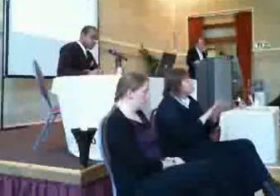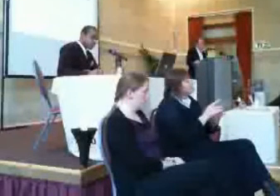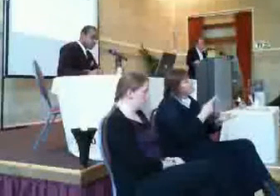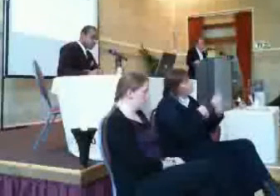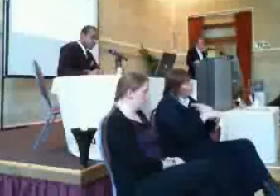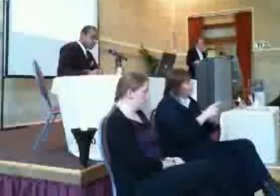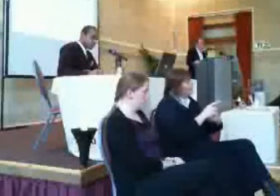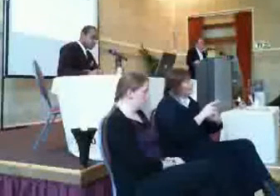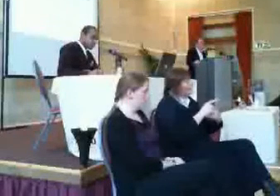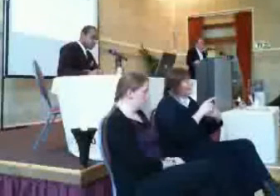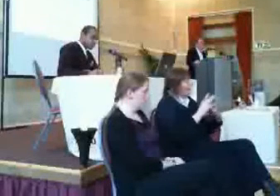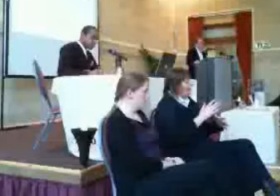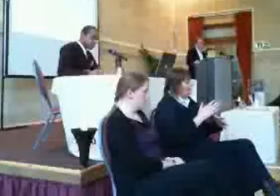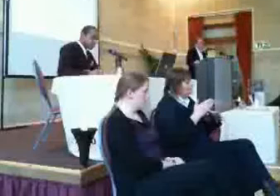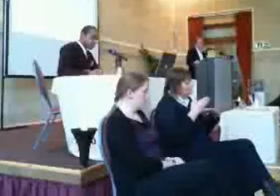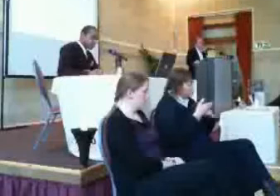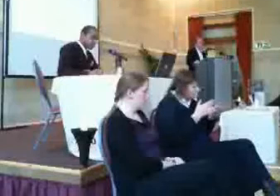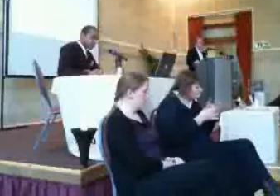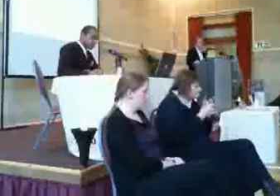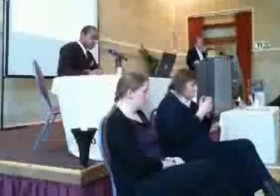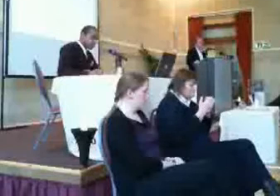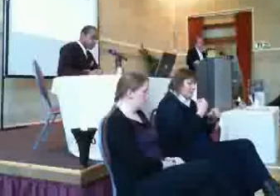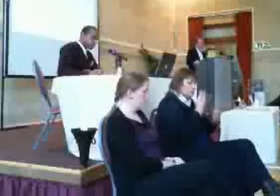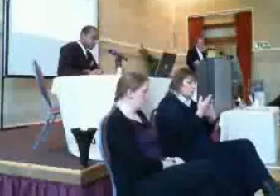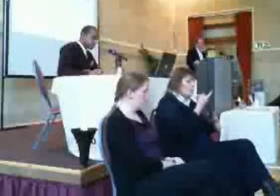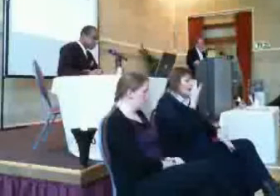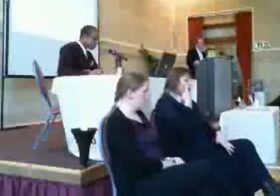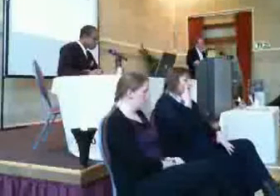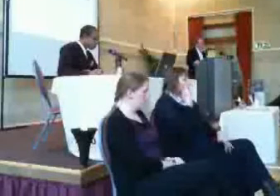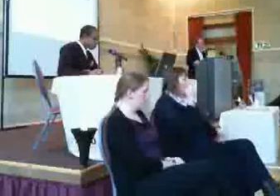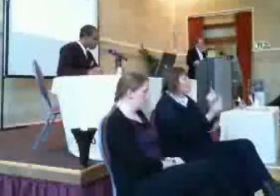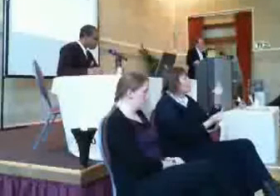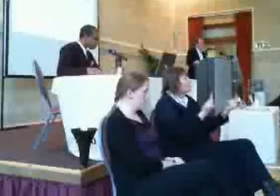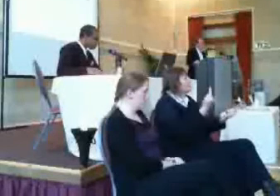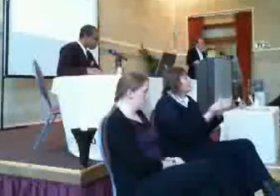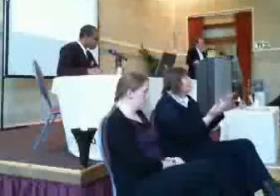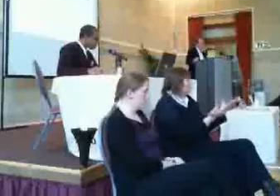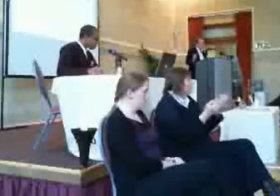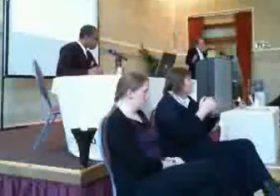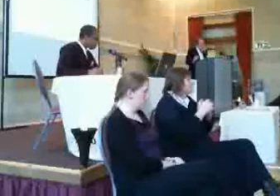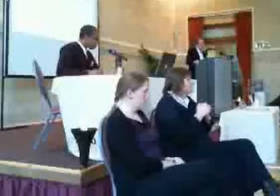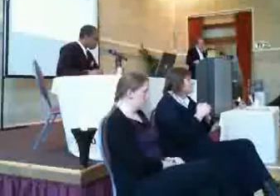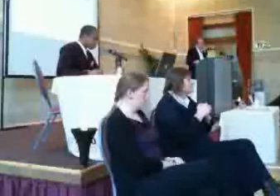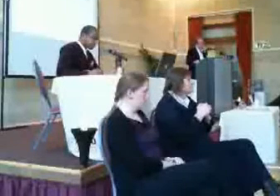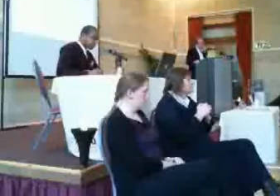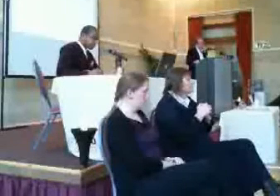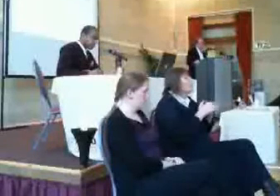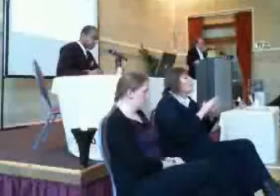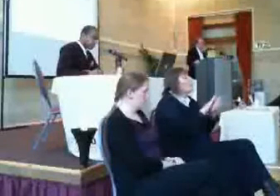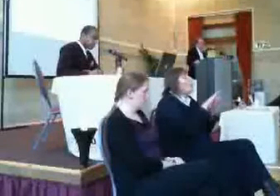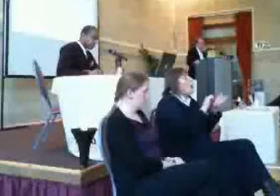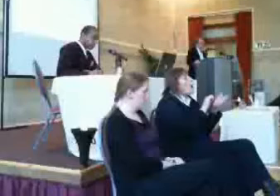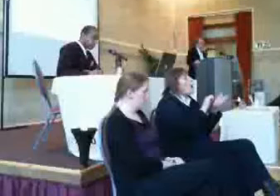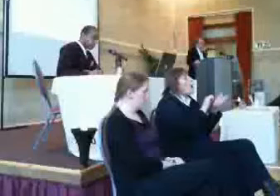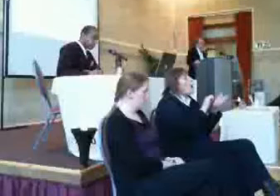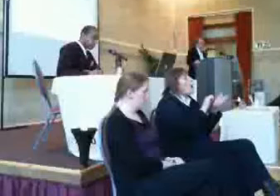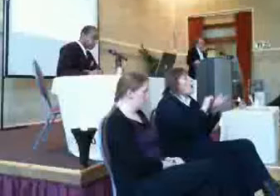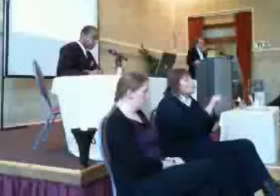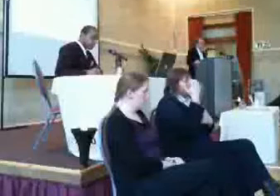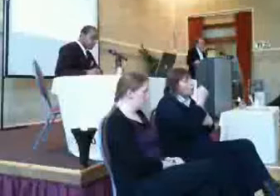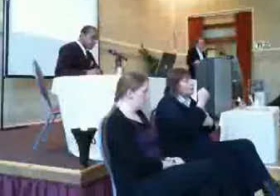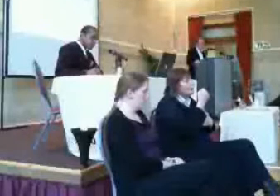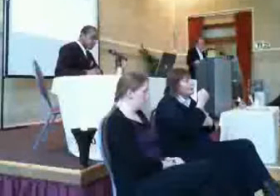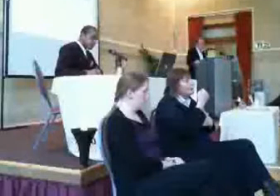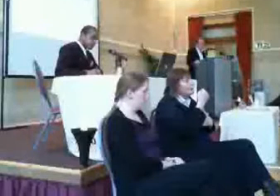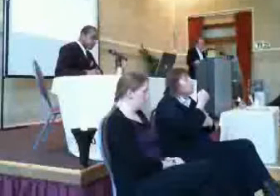it means us all looking out for each other. And I think Holocaust Memorial is a reminder to